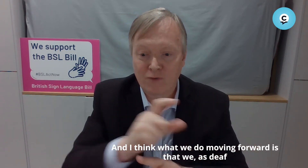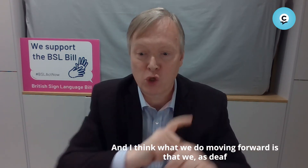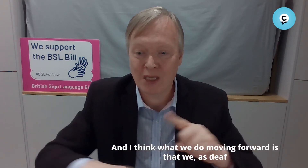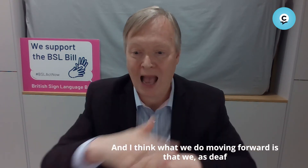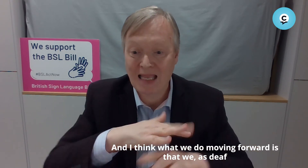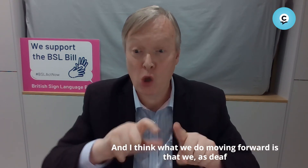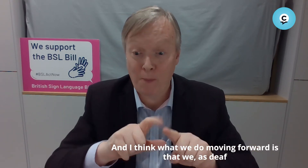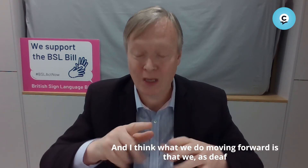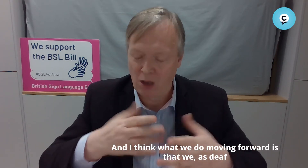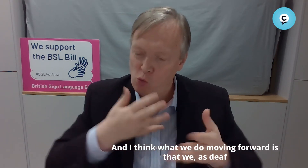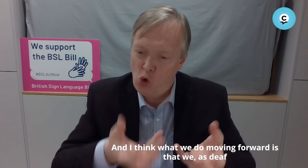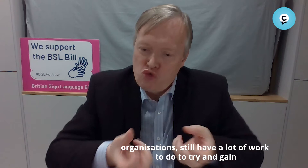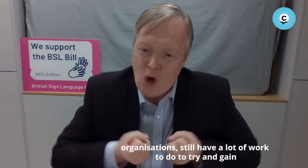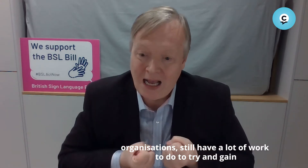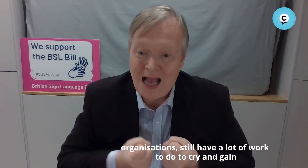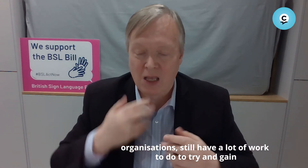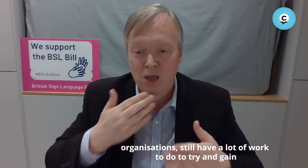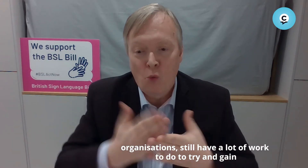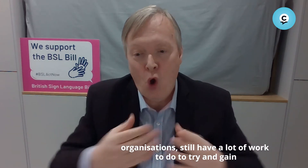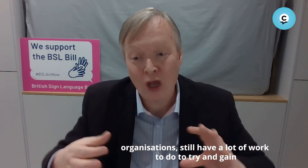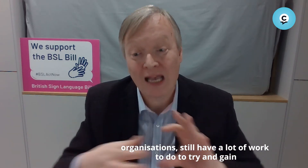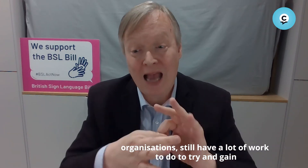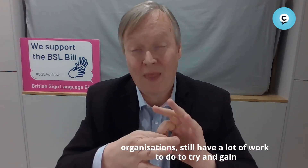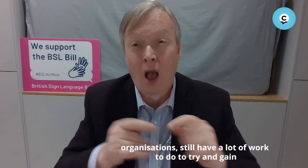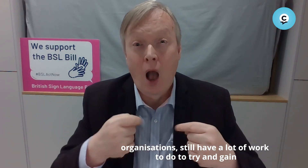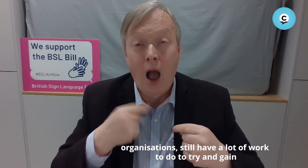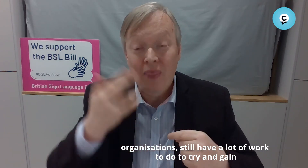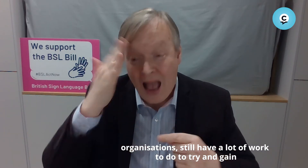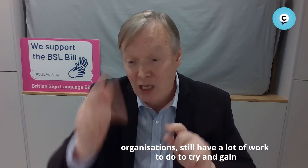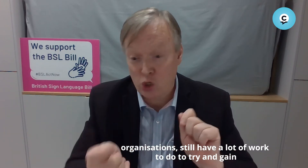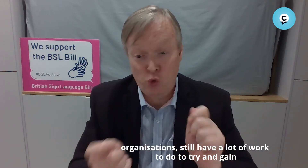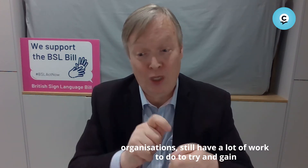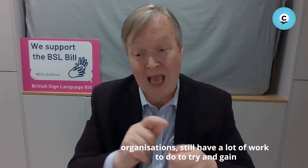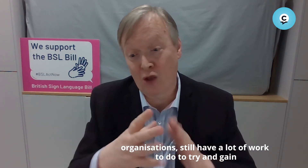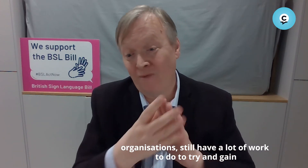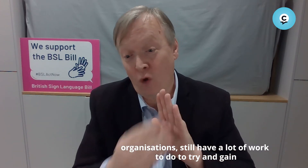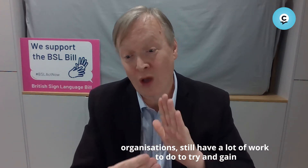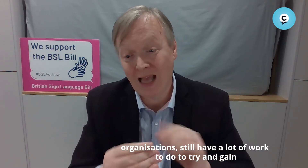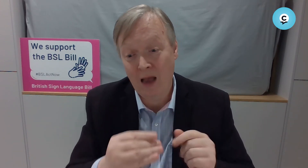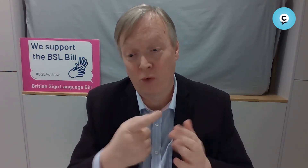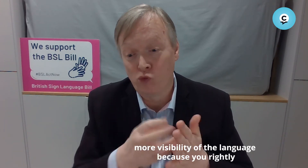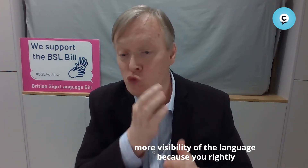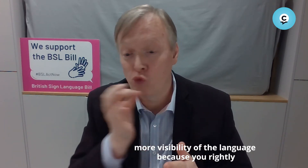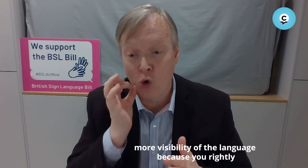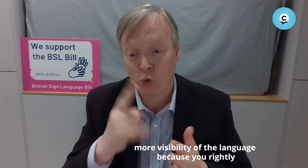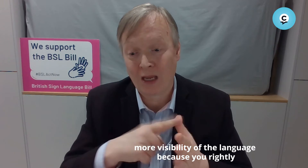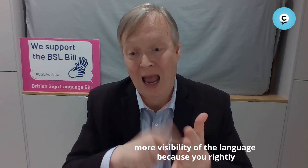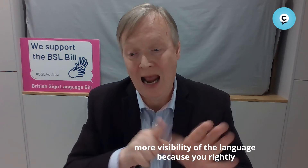that we as deaf organisations still have a lot of work to do to try and gain more visibility of the